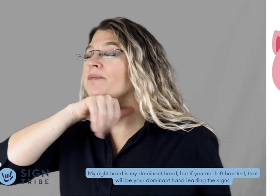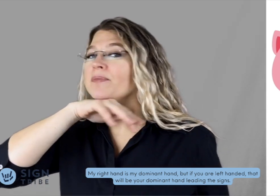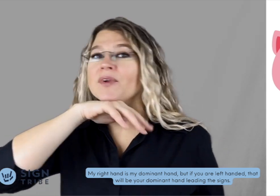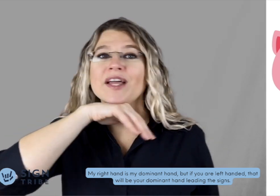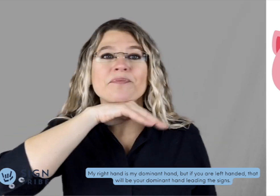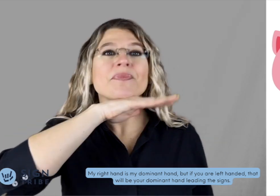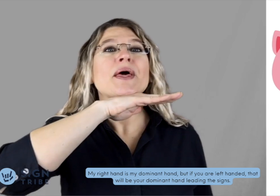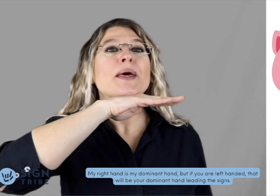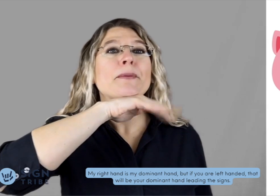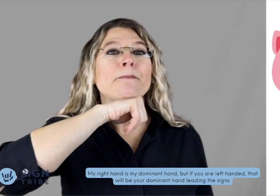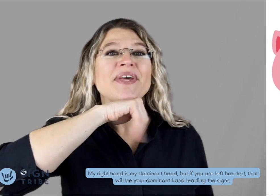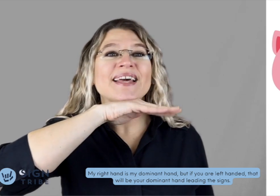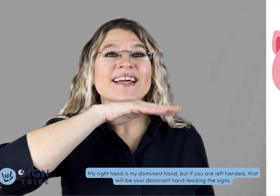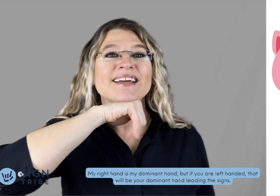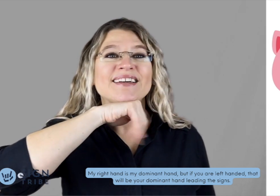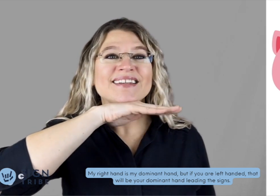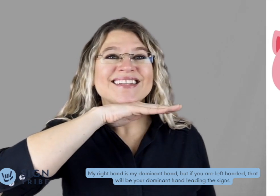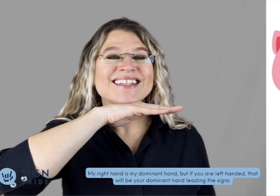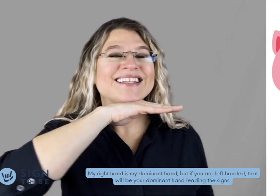okay? Pig.